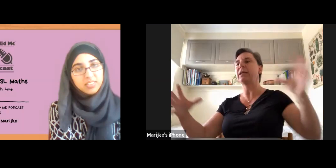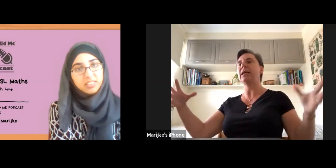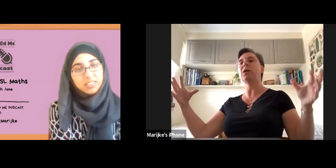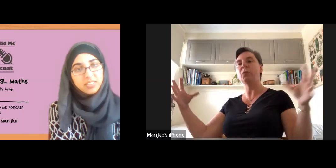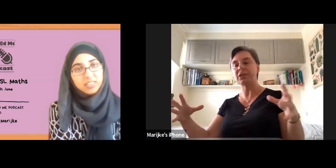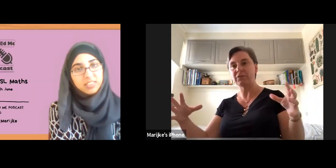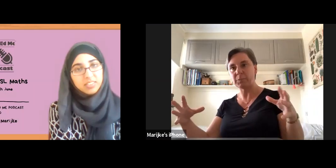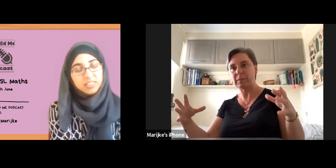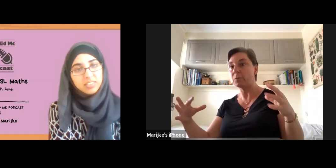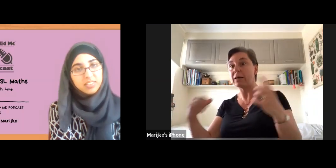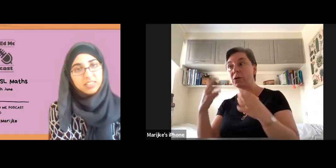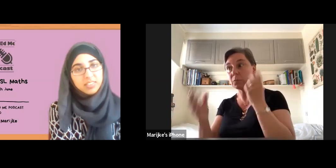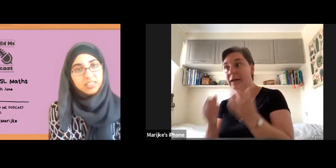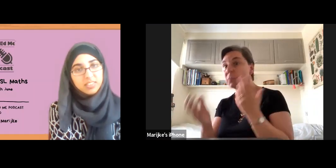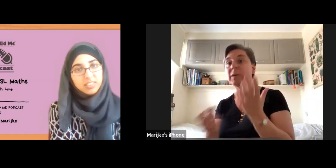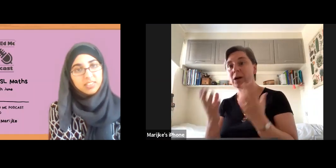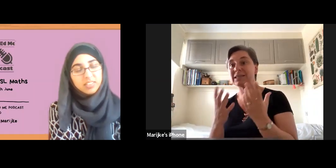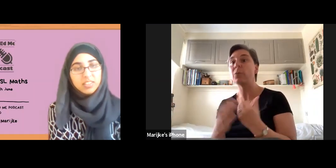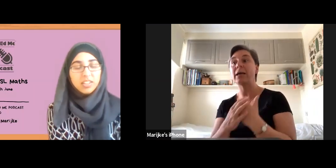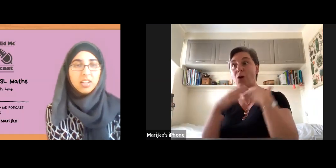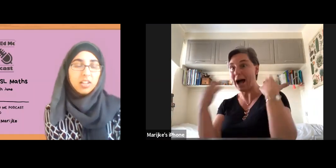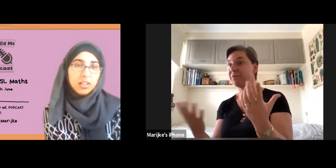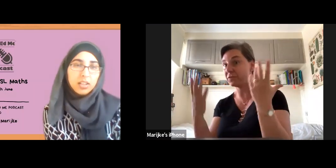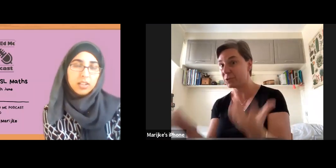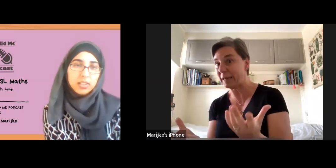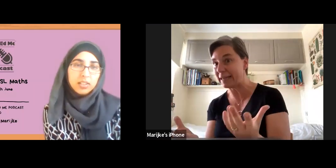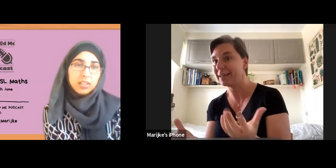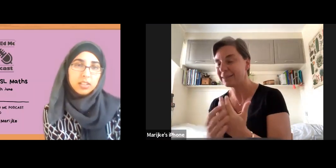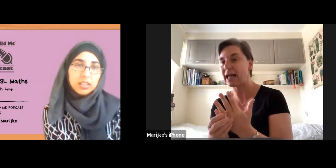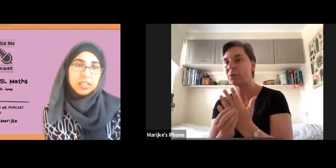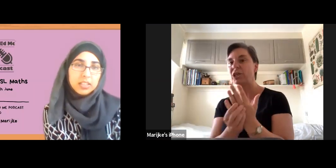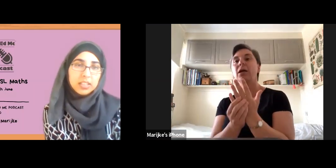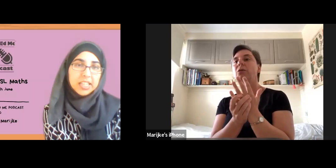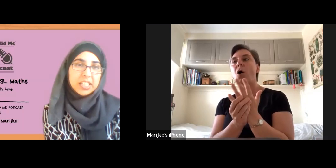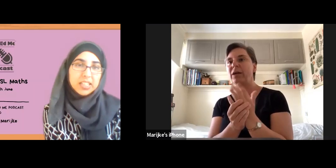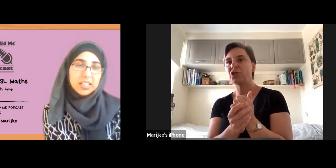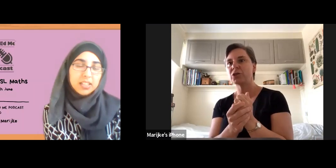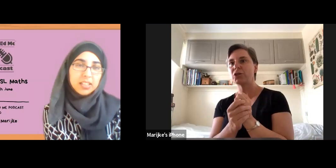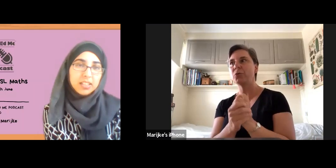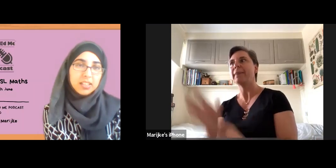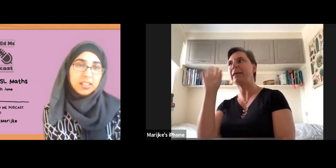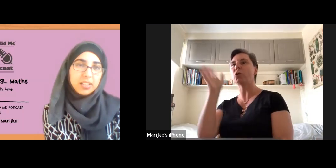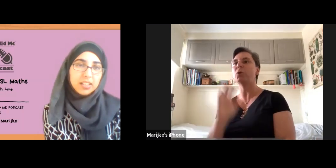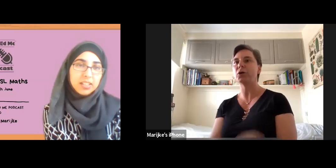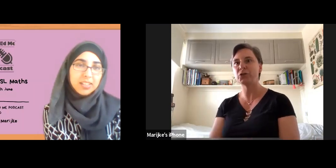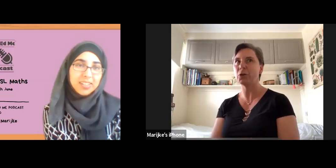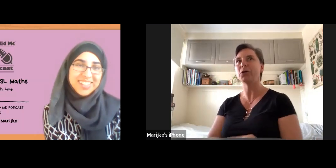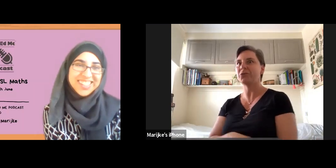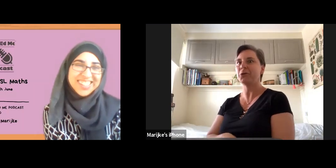in a community of other people where you'll be practicing, where you have to speak the language, not where you're just going to do the odd word you learned